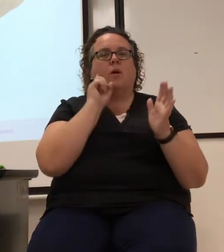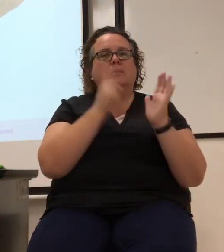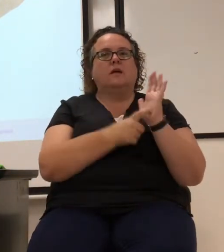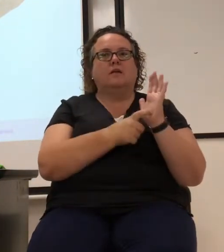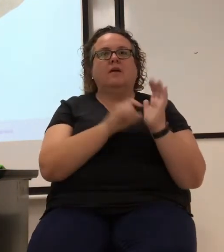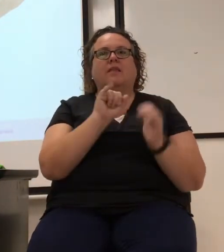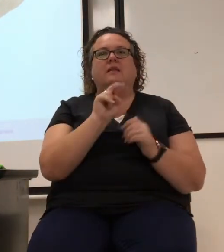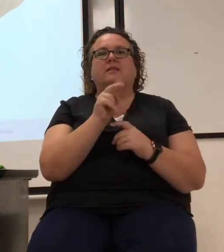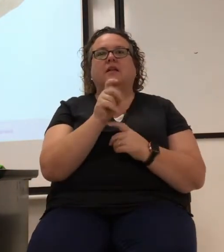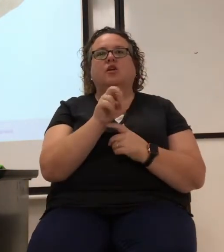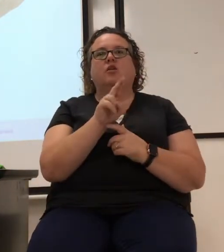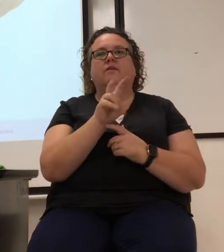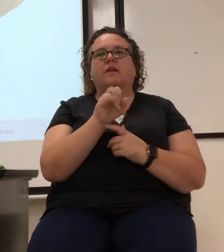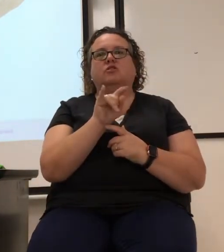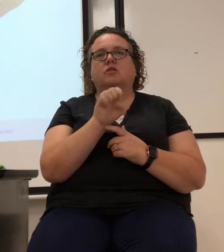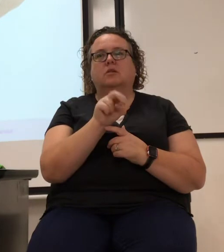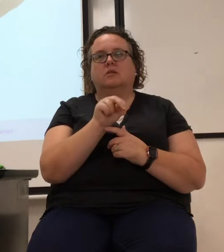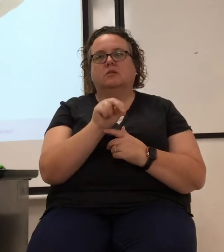the innervation.